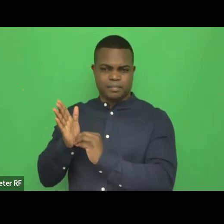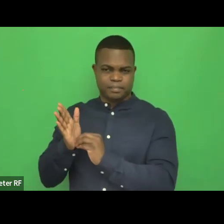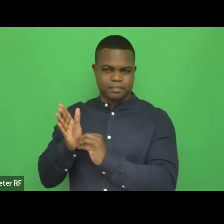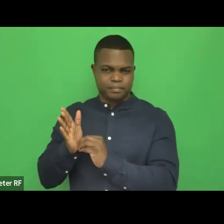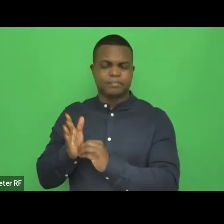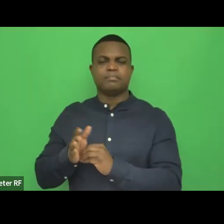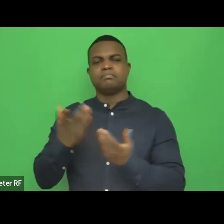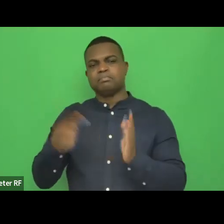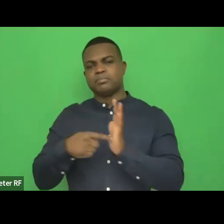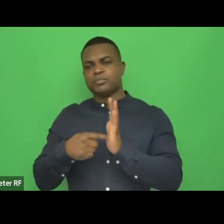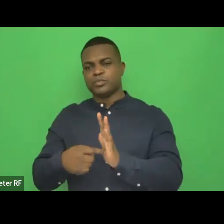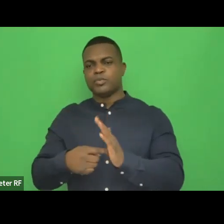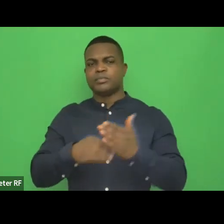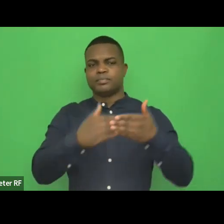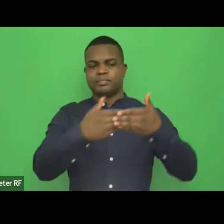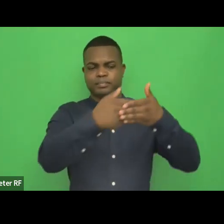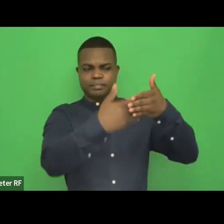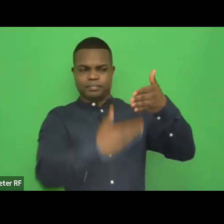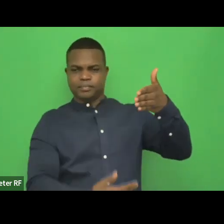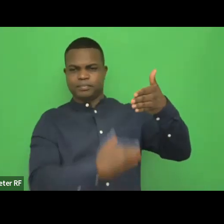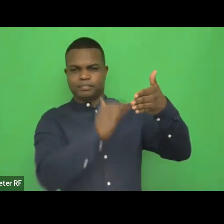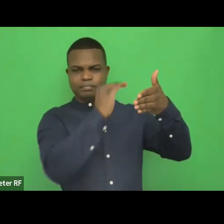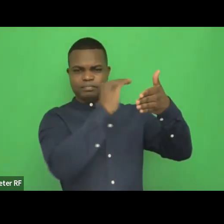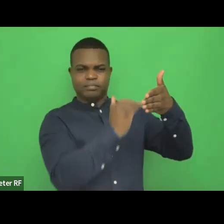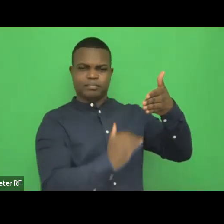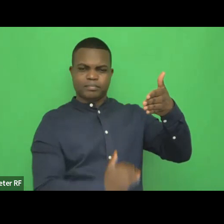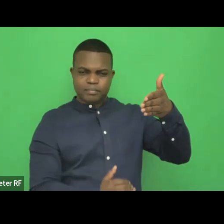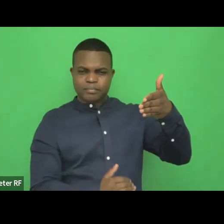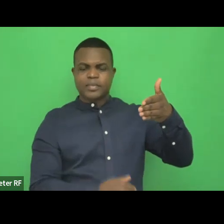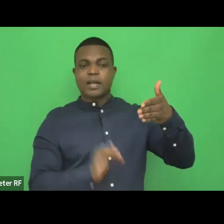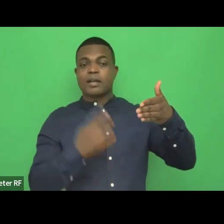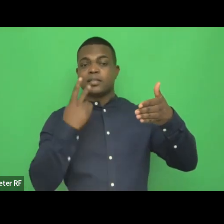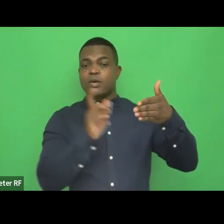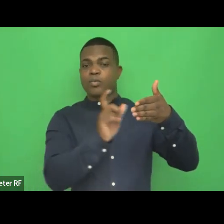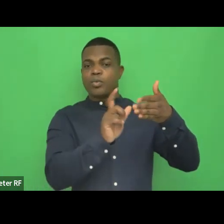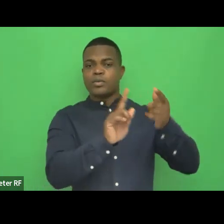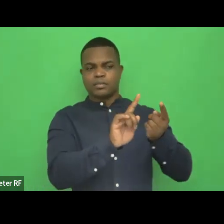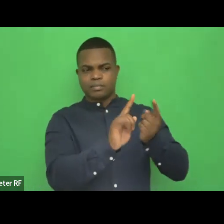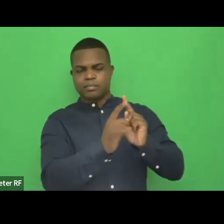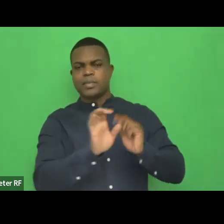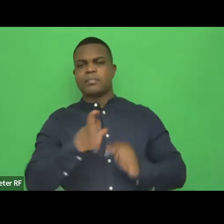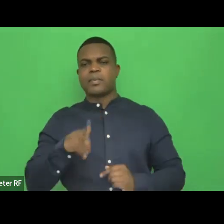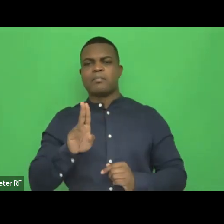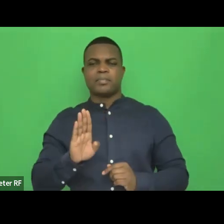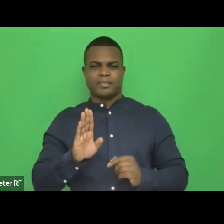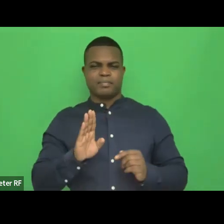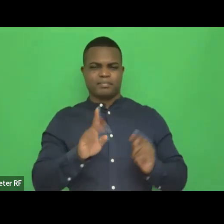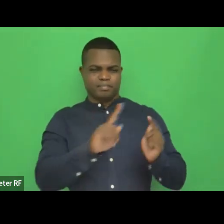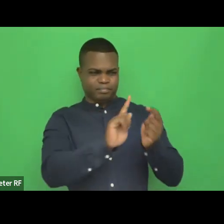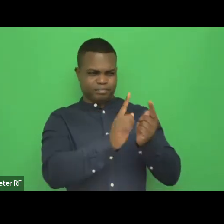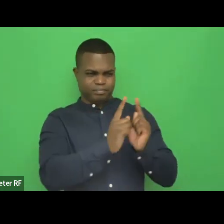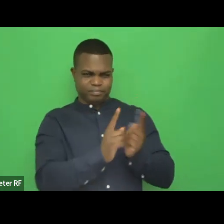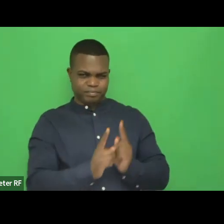really nice table of contents, which is hierarchical, which means I can quickly jump between the